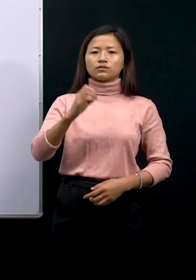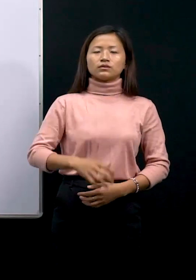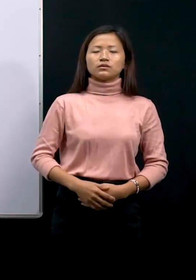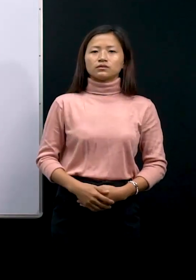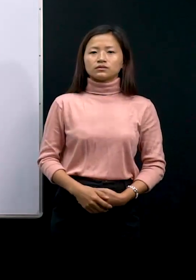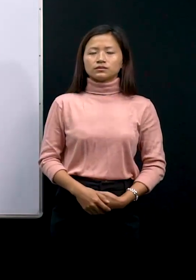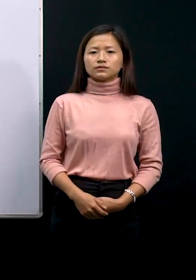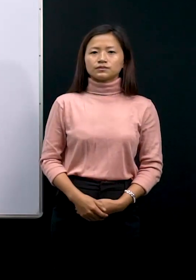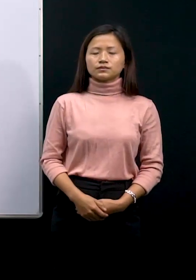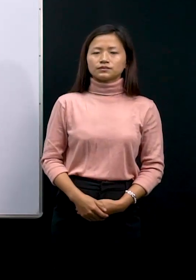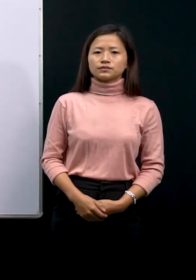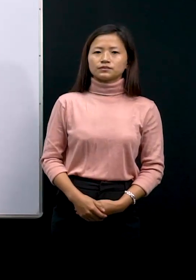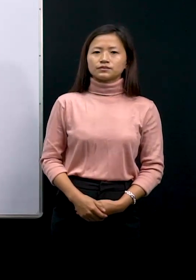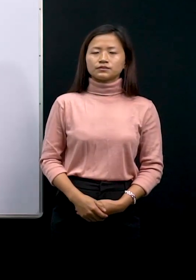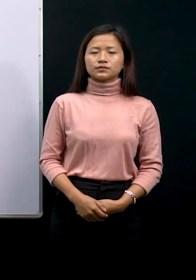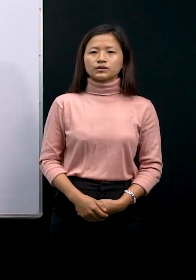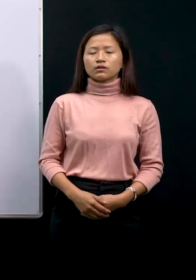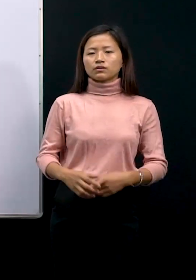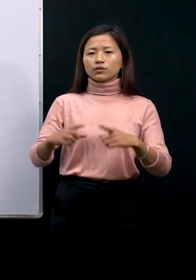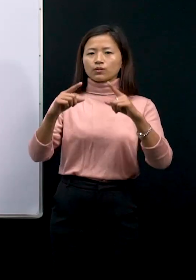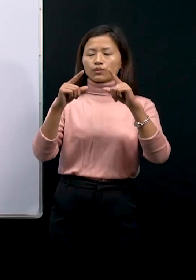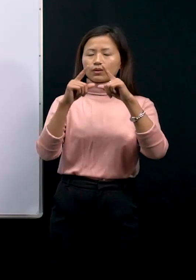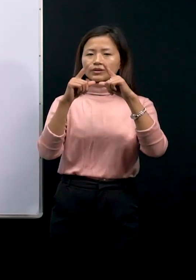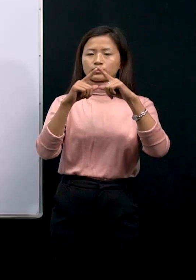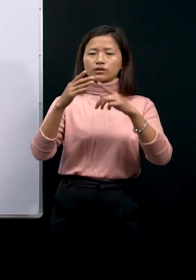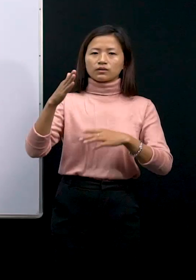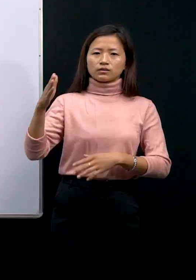or we can say in right triangle APO,